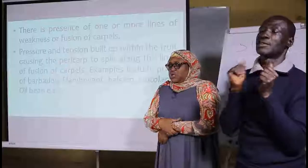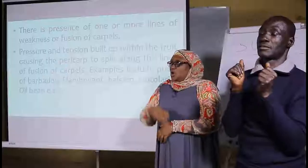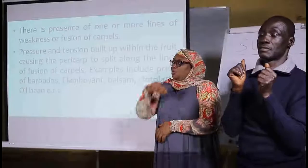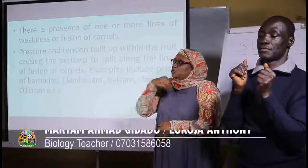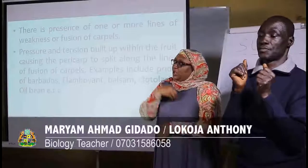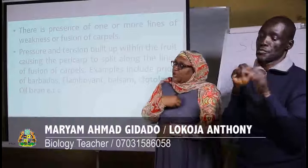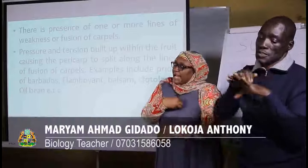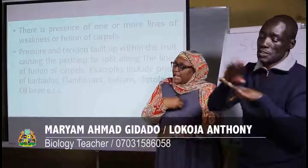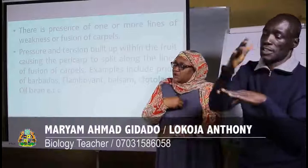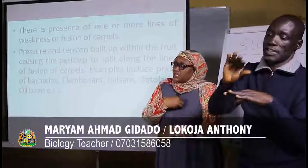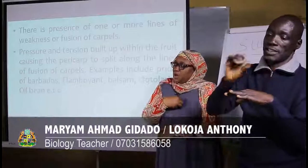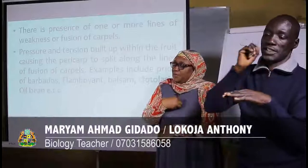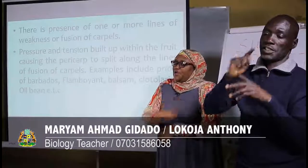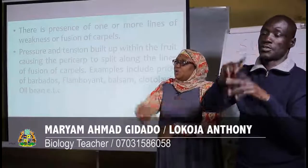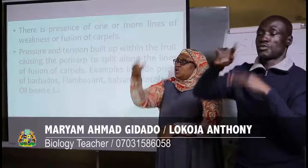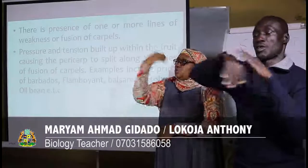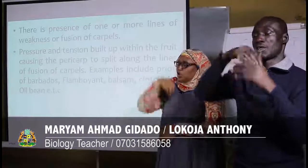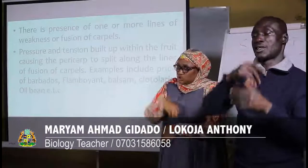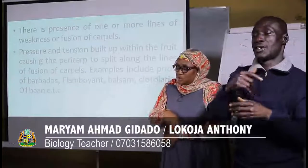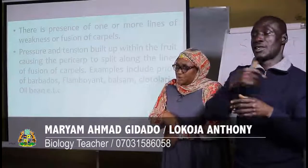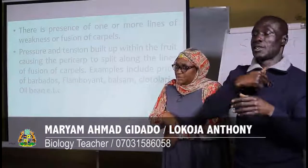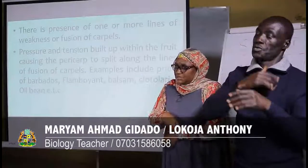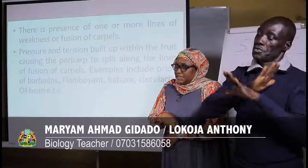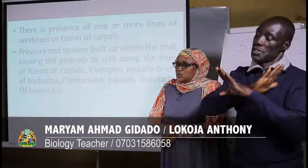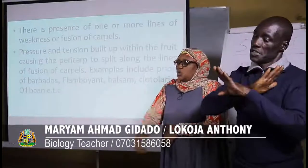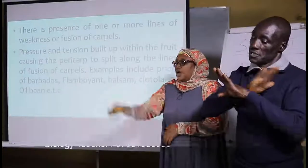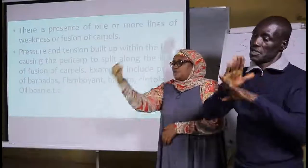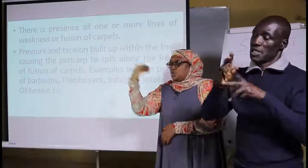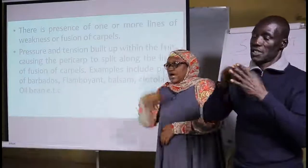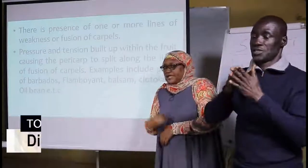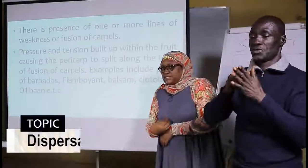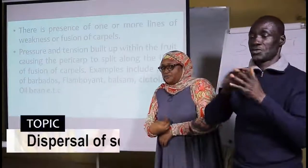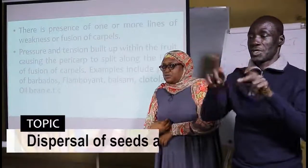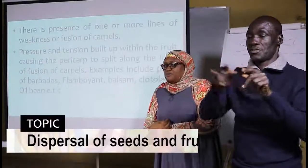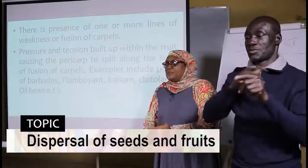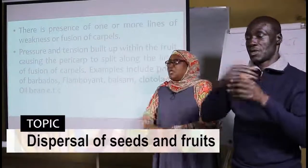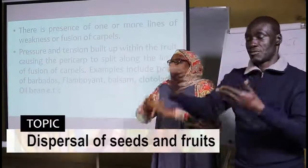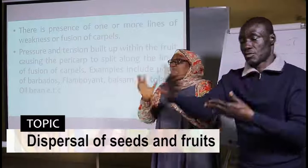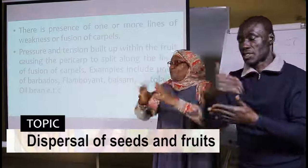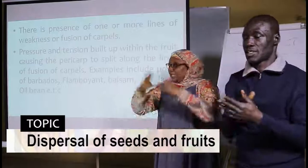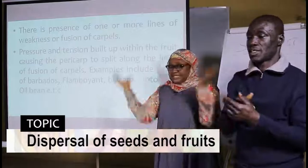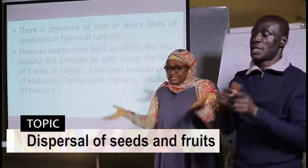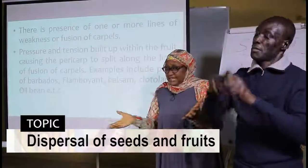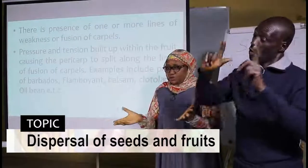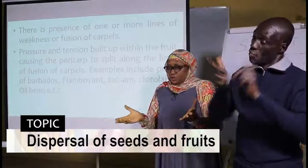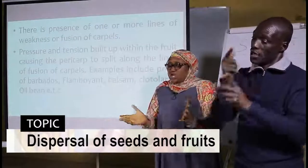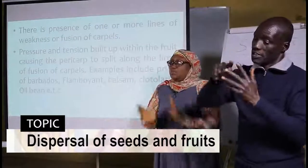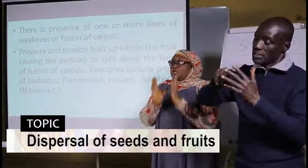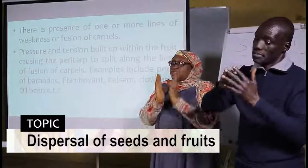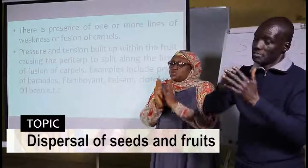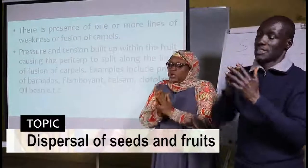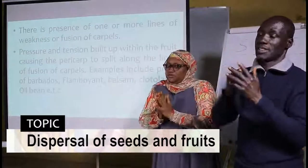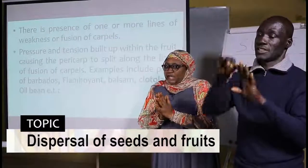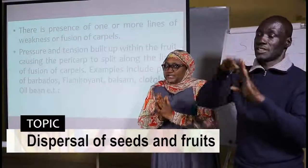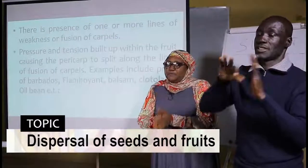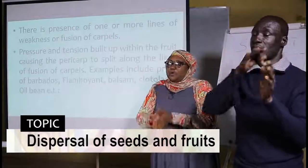of the bean. But we don't allow that to happen because we consume the beans. So we have to go and get it from the farm before it gets exploded. But